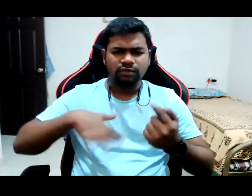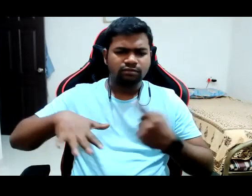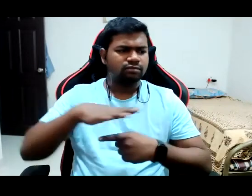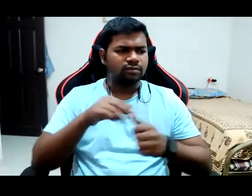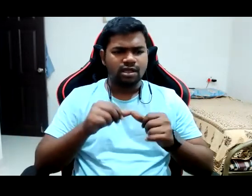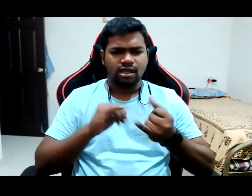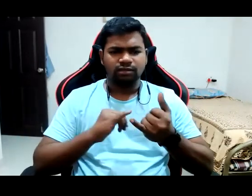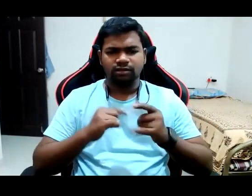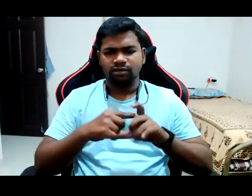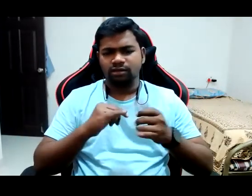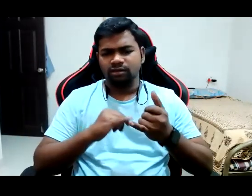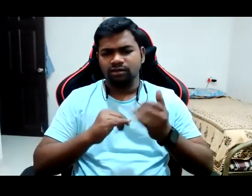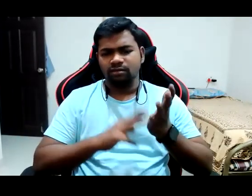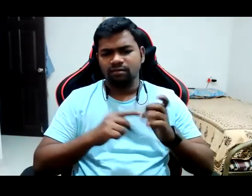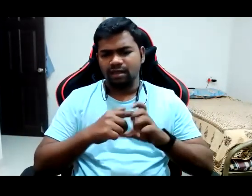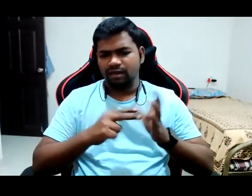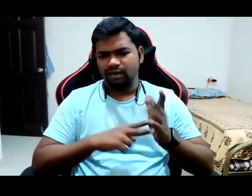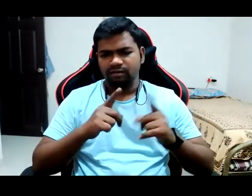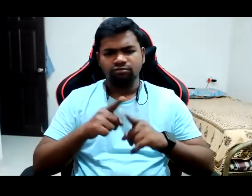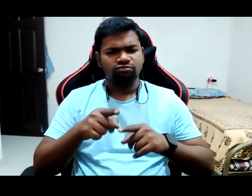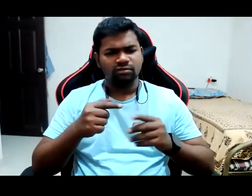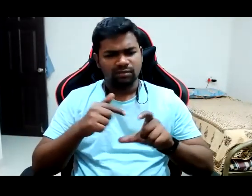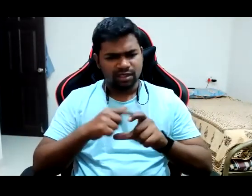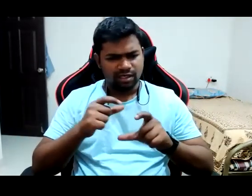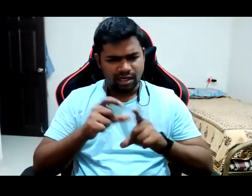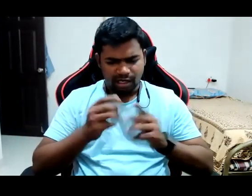Like when it comes to education,